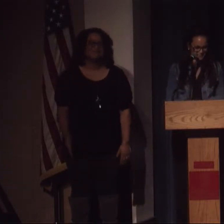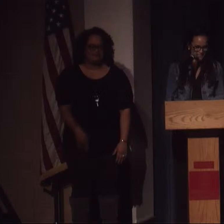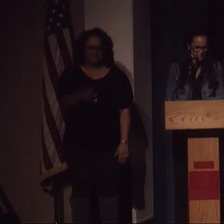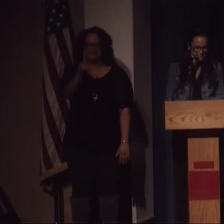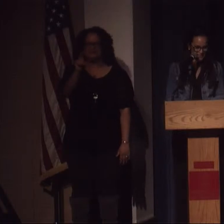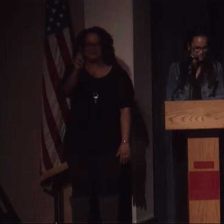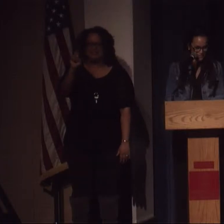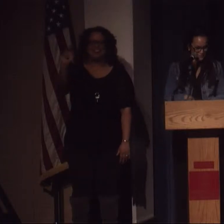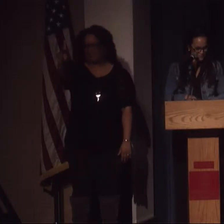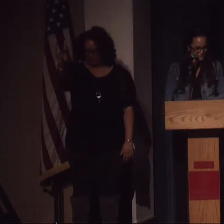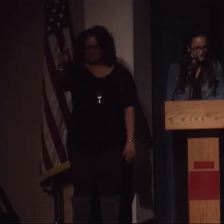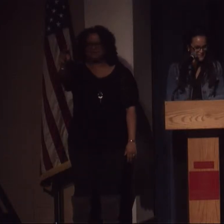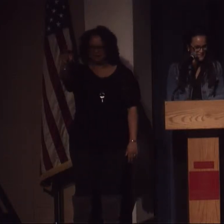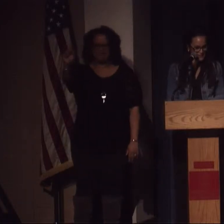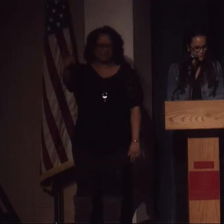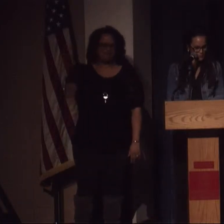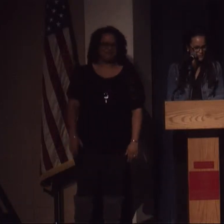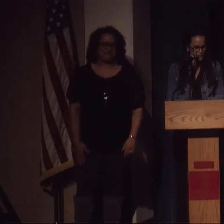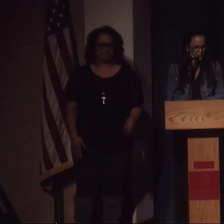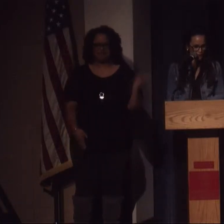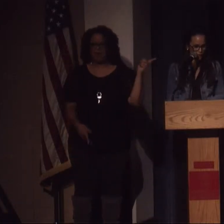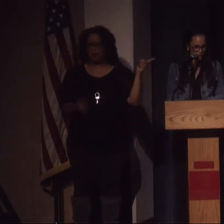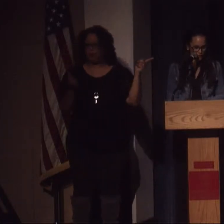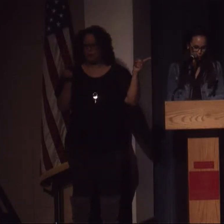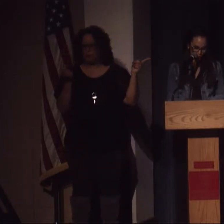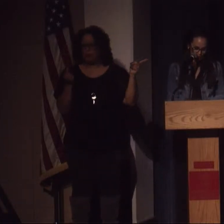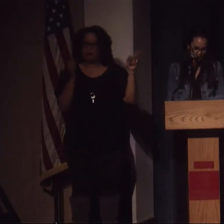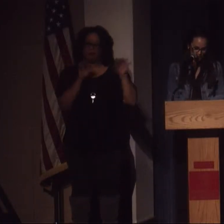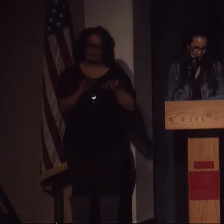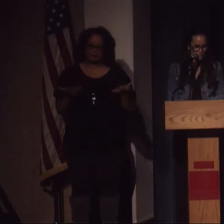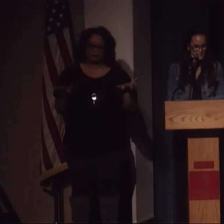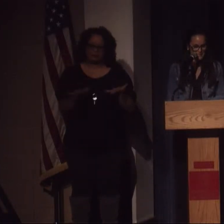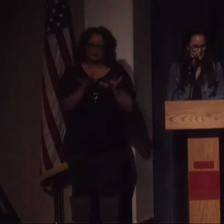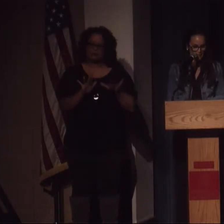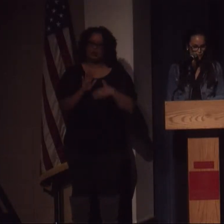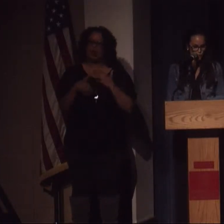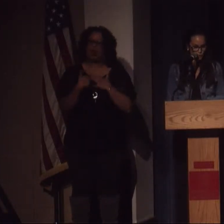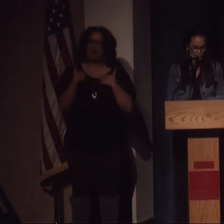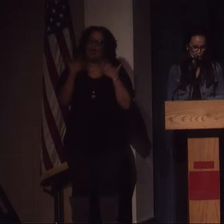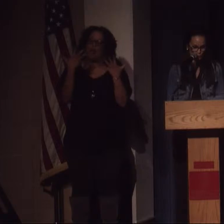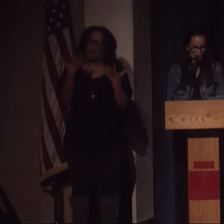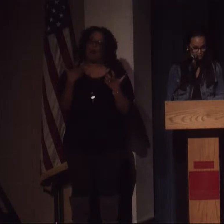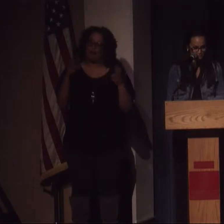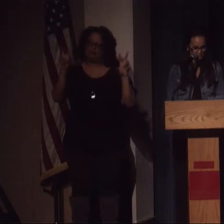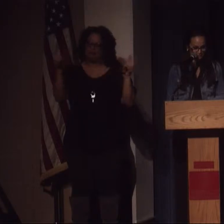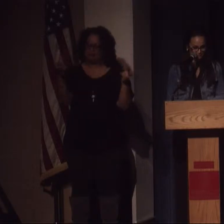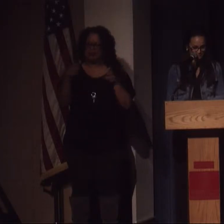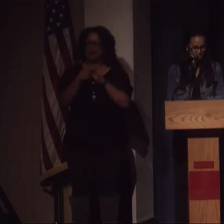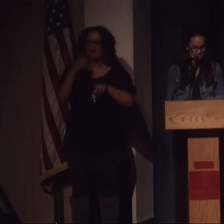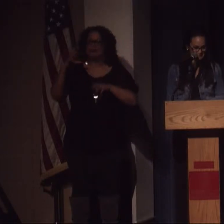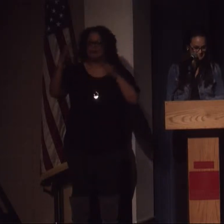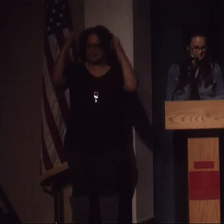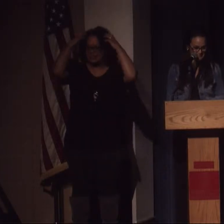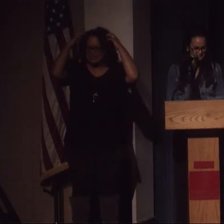Derek, that's right, Derek Chisholm. He will be doing All I Want from Disney's High School Musical.